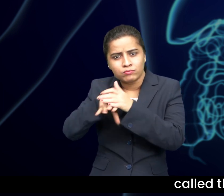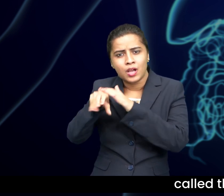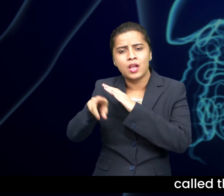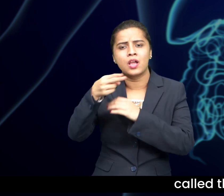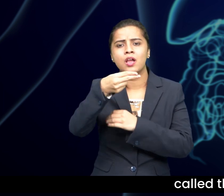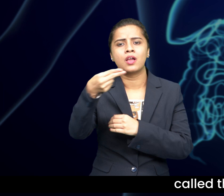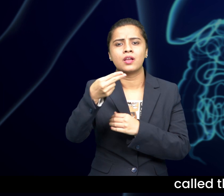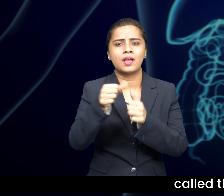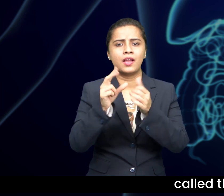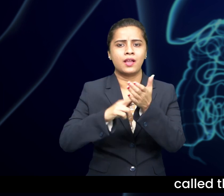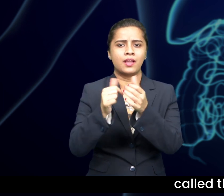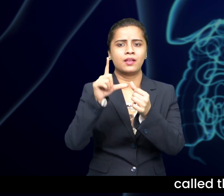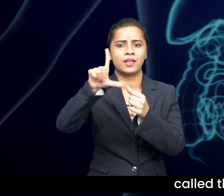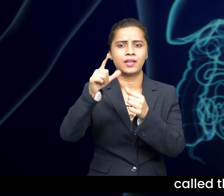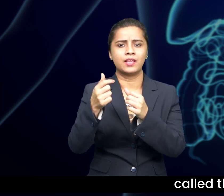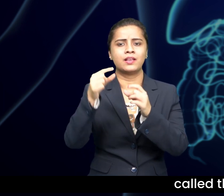sphincter.